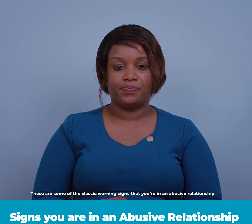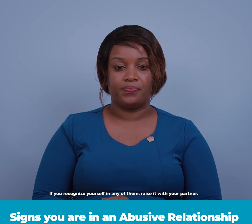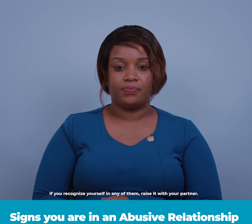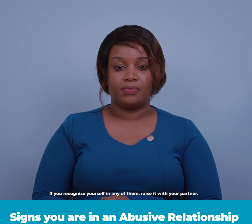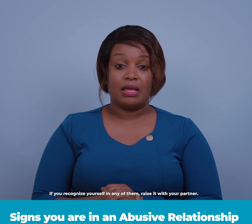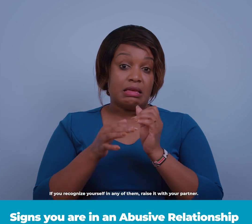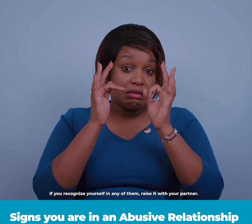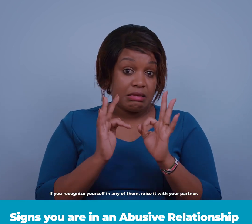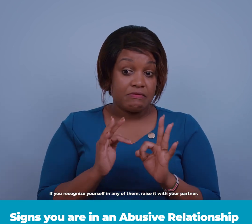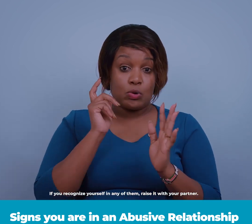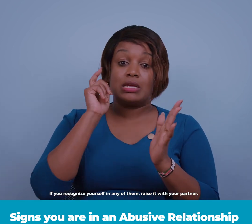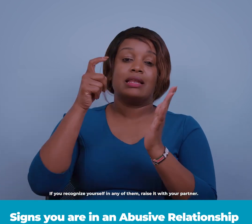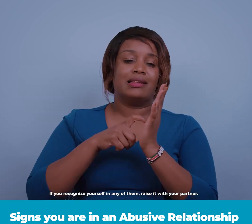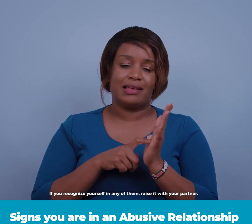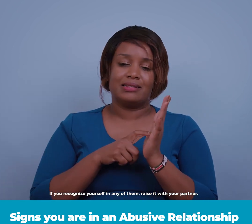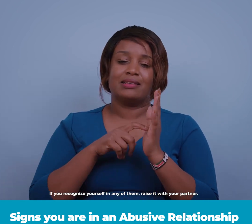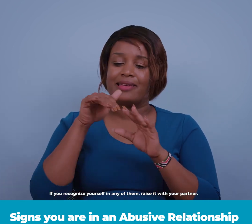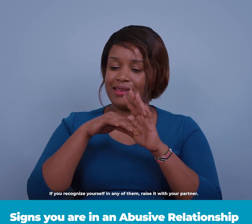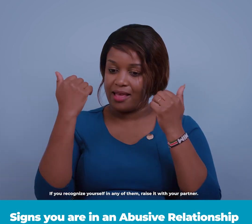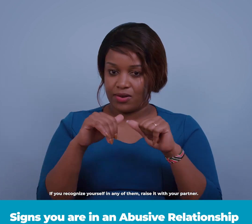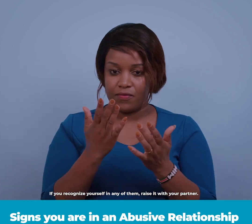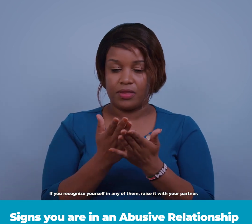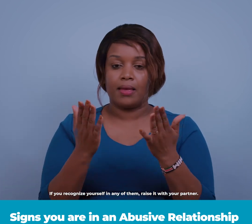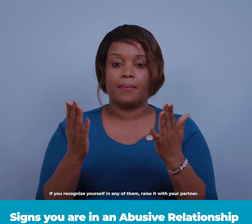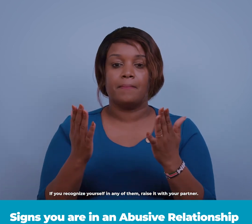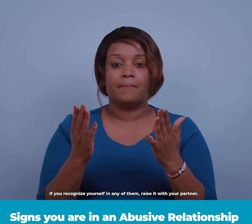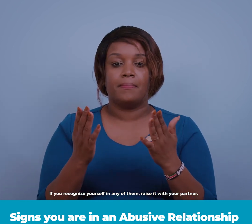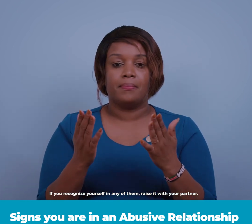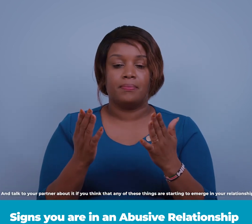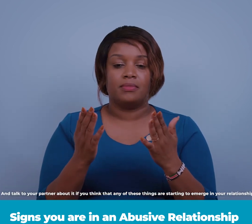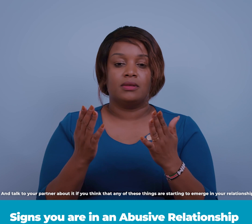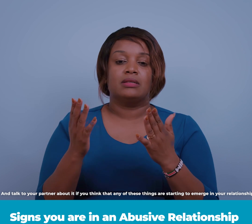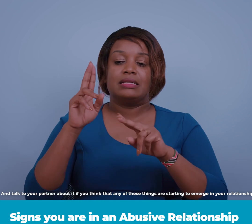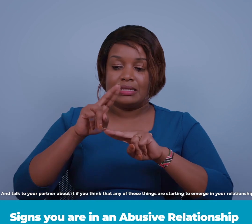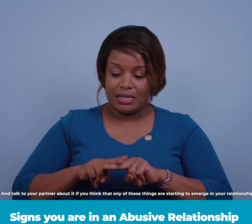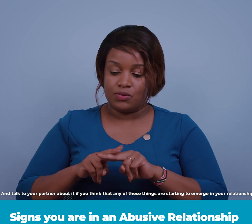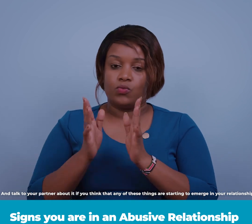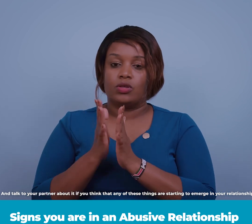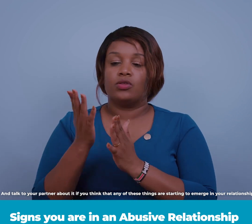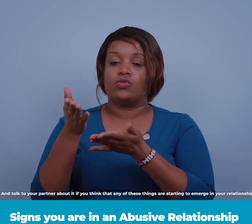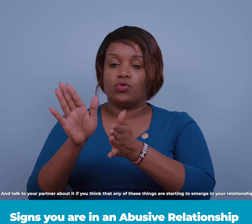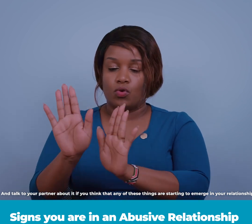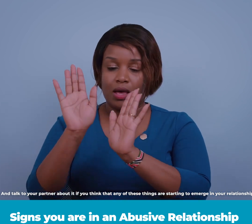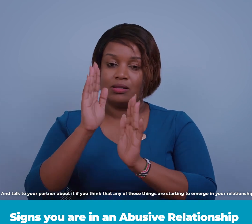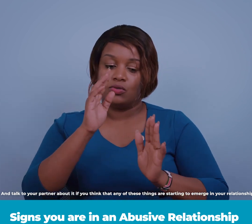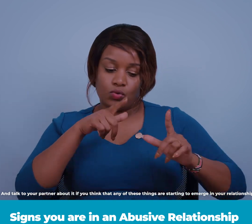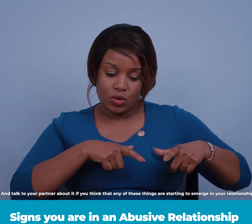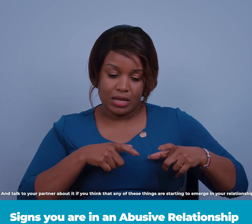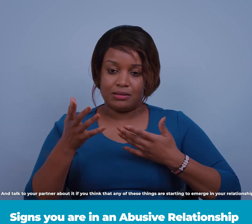If you recognize yourself in any of them, raise it up with your partner and talk to your partner about it if you think that